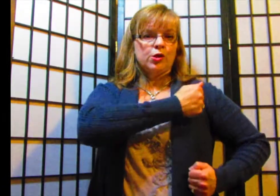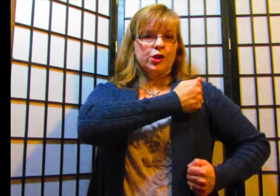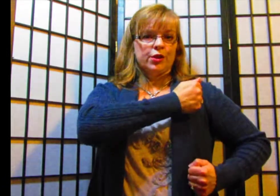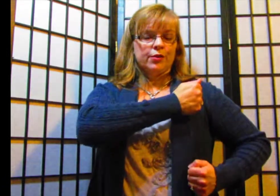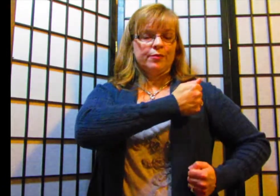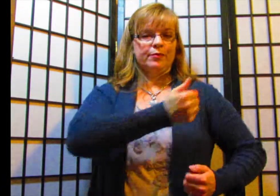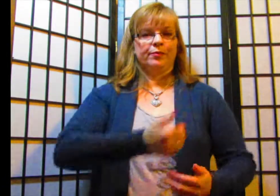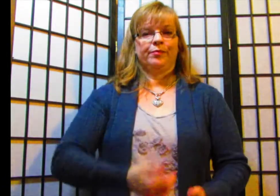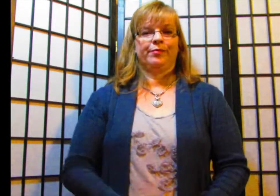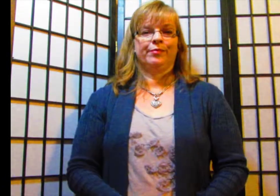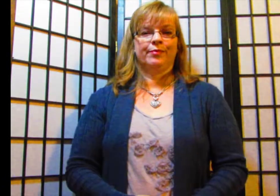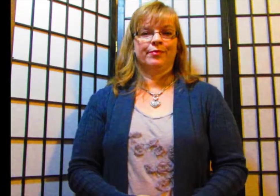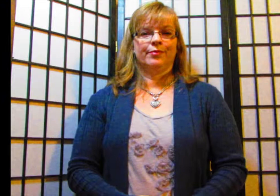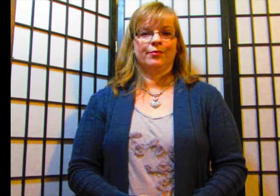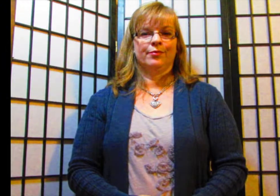Soldier.